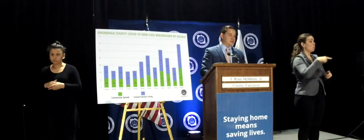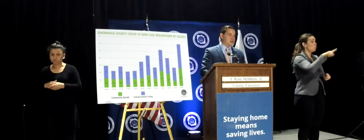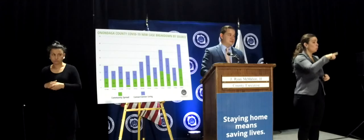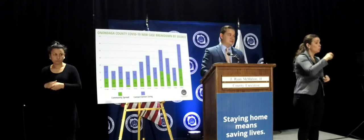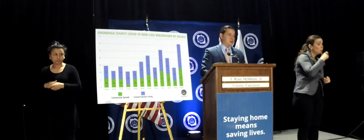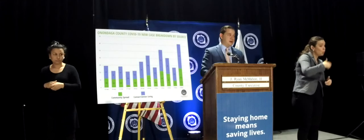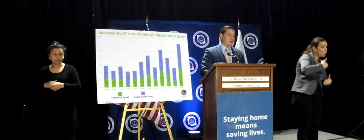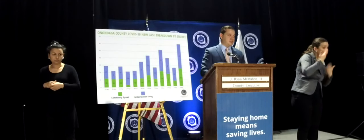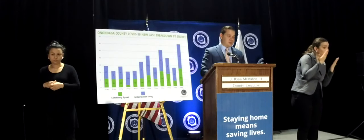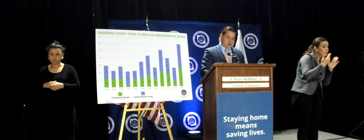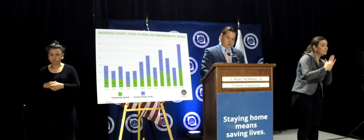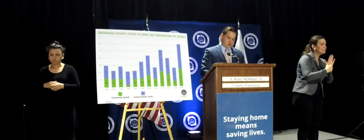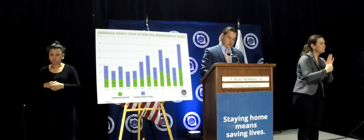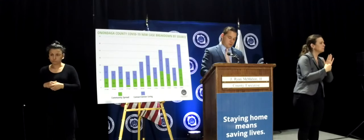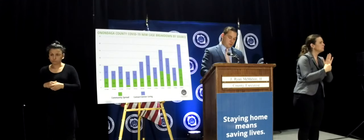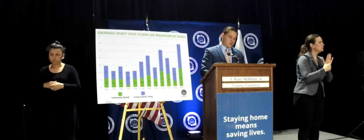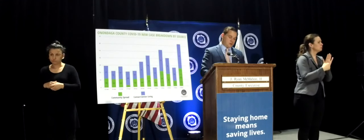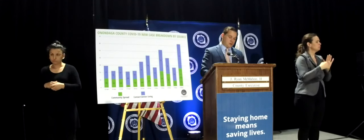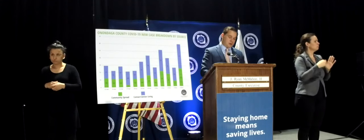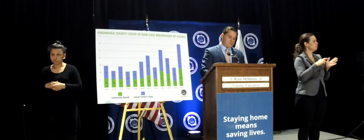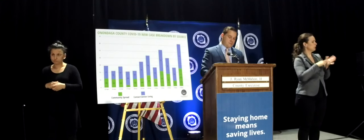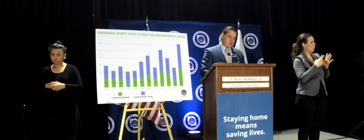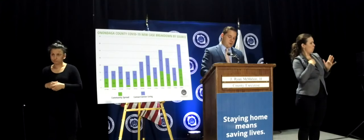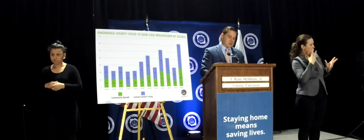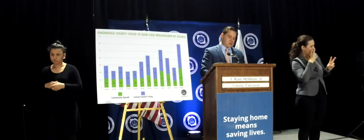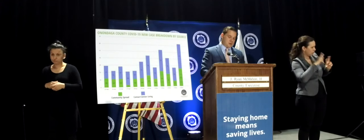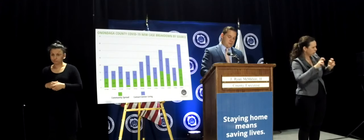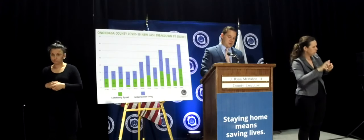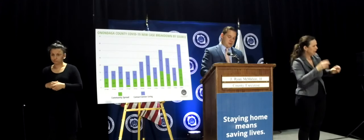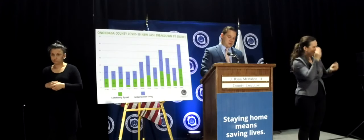I asked the asymptomatic question, but